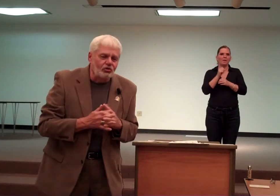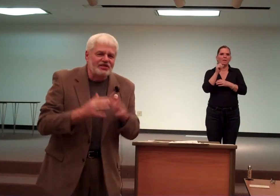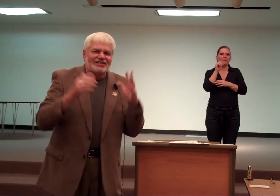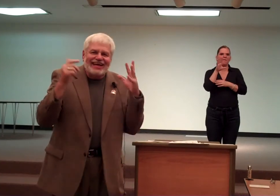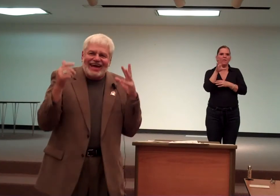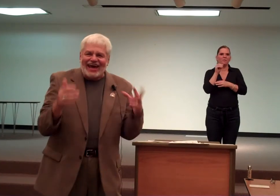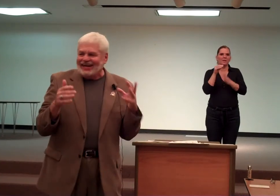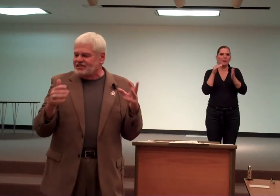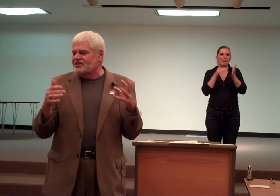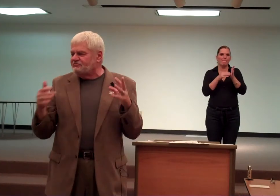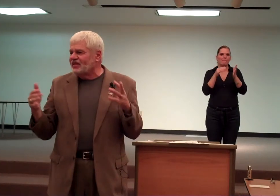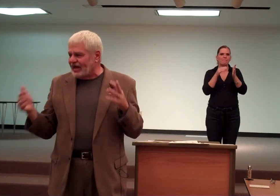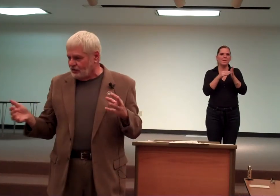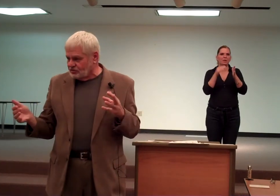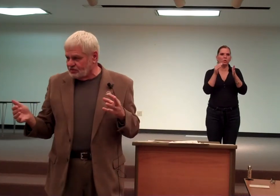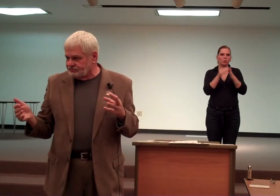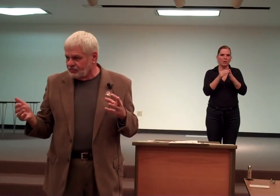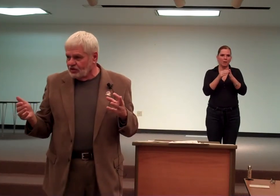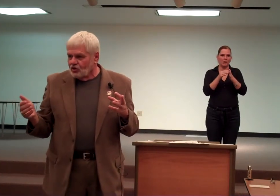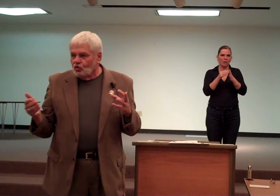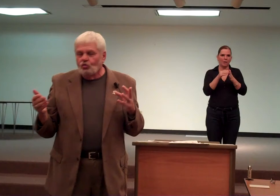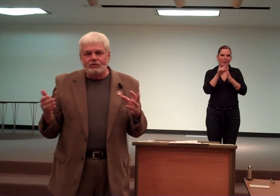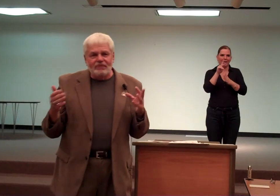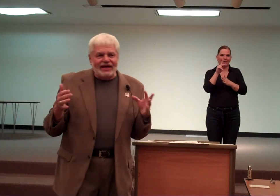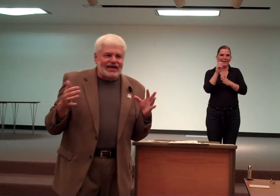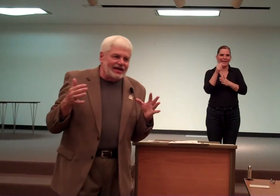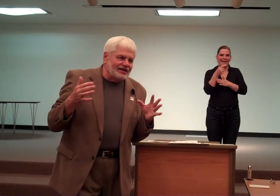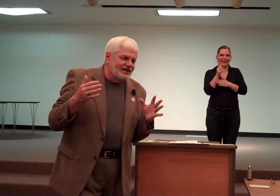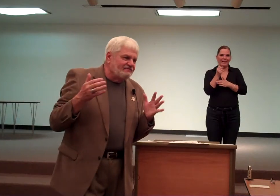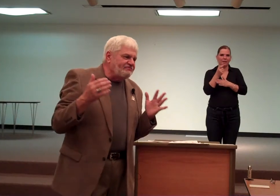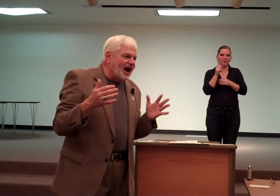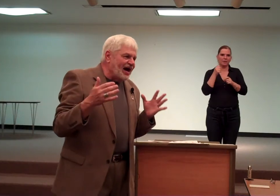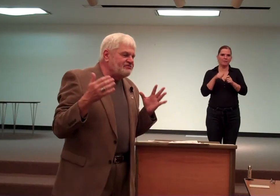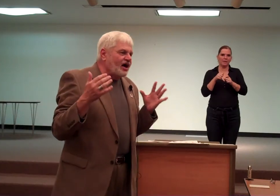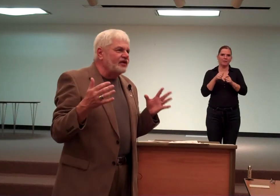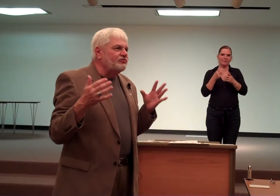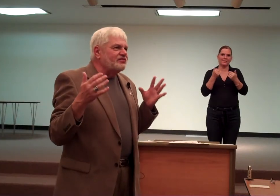50 million kegs of nails. We're making